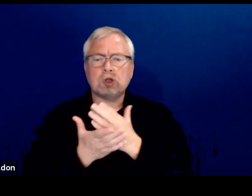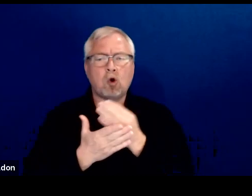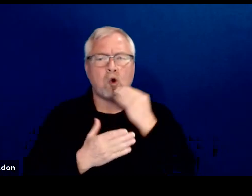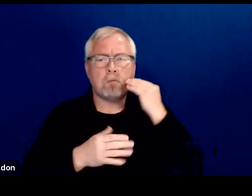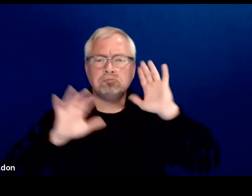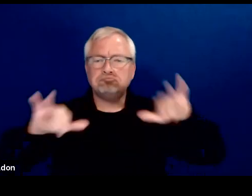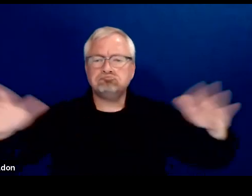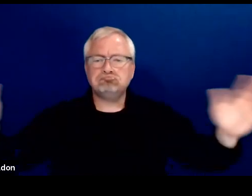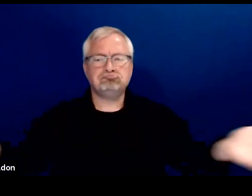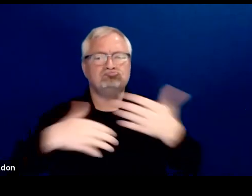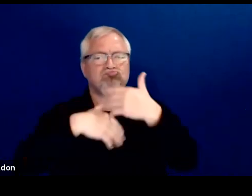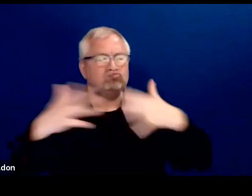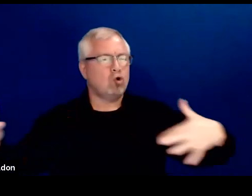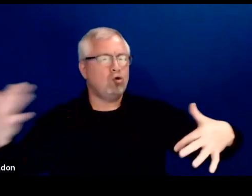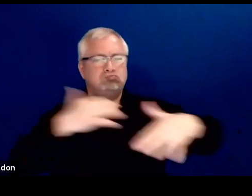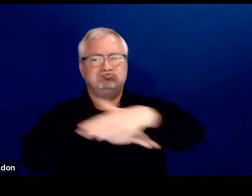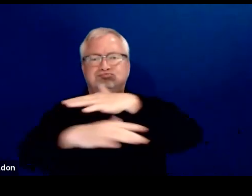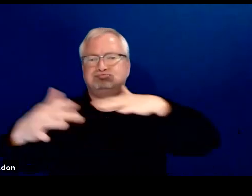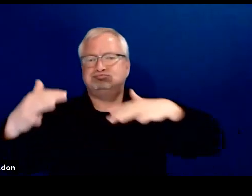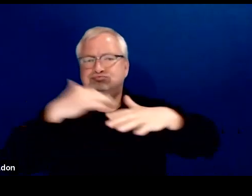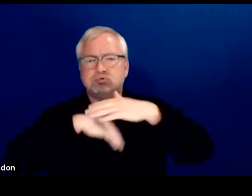is basically an 80%